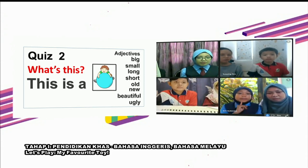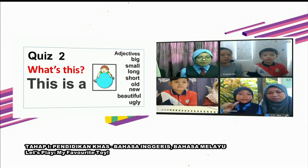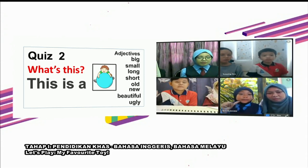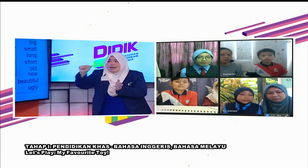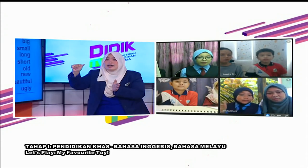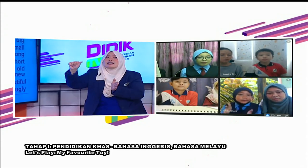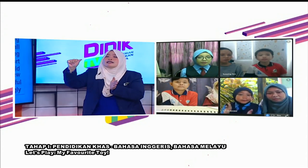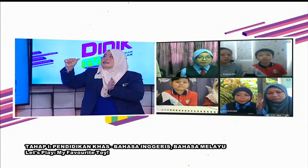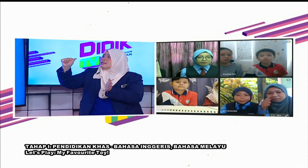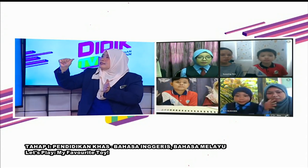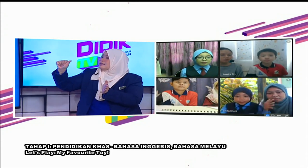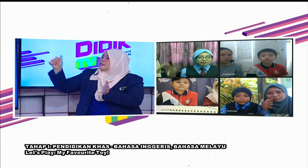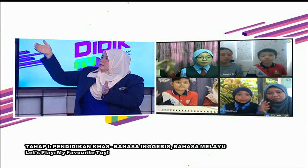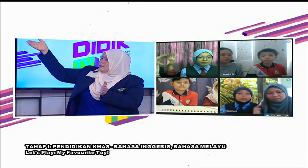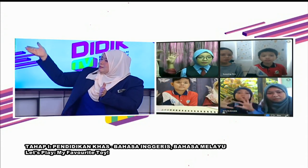is a...